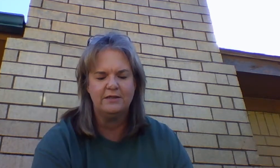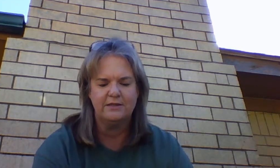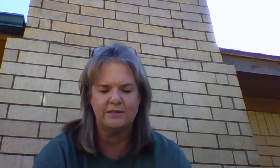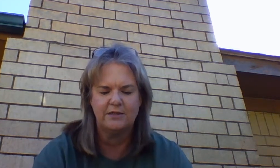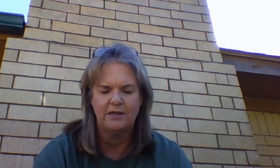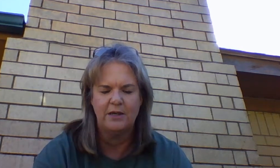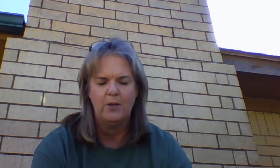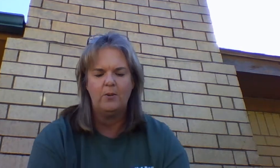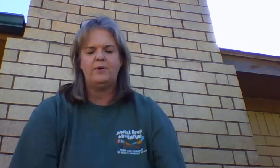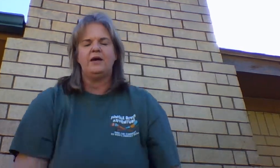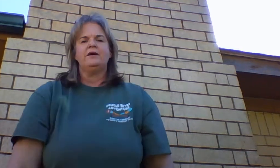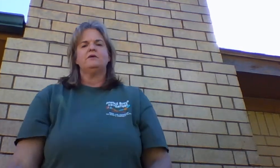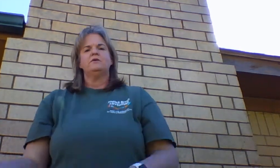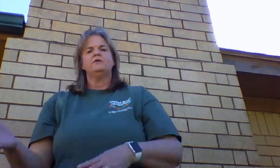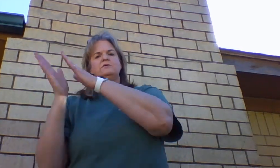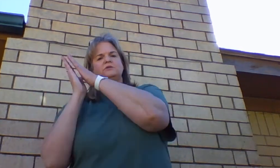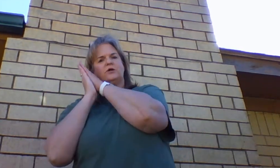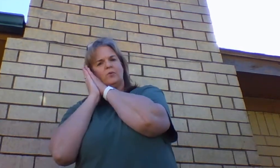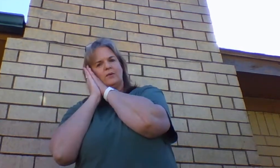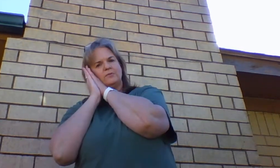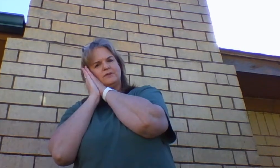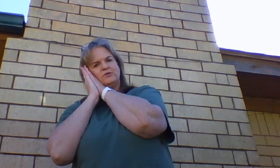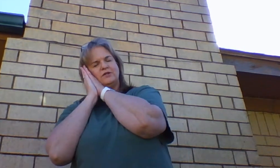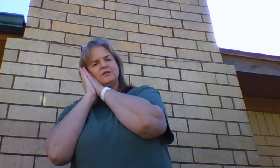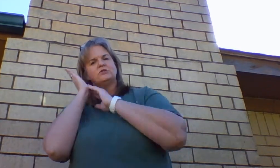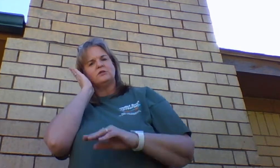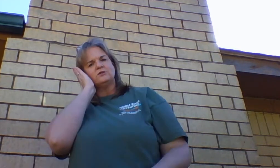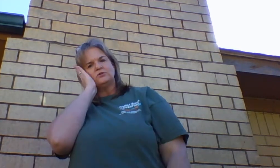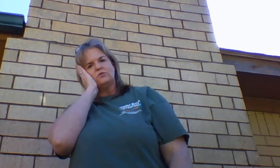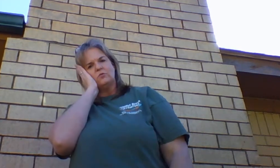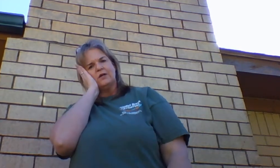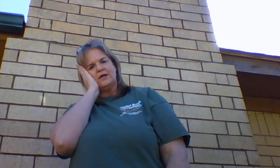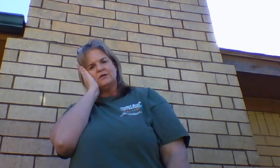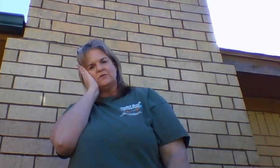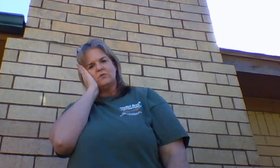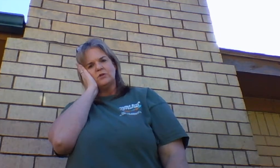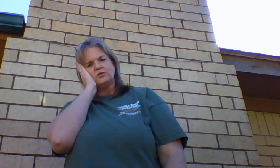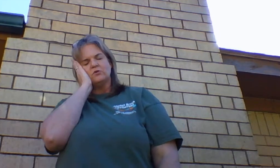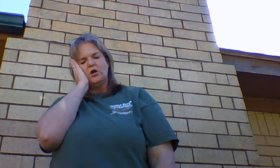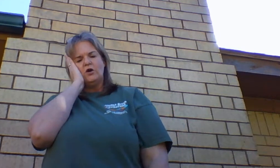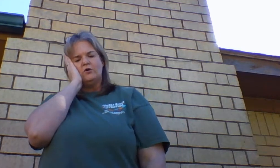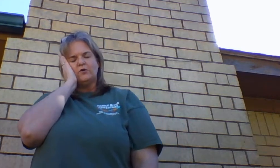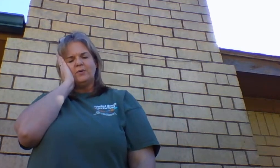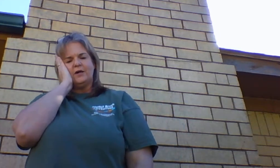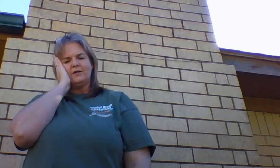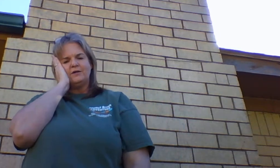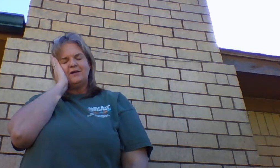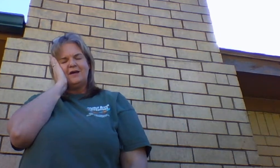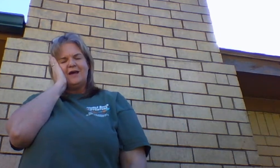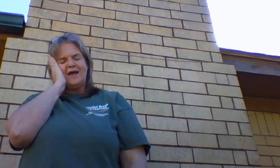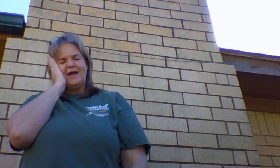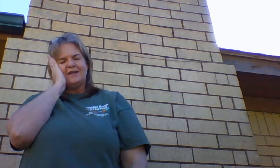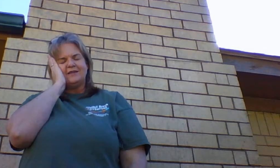is bed. So we'll probably do this. You can also do one hand if you want to for bed. And